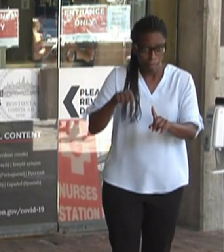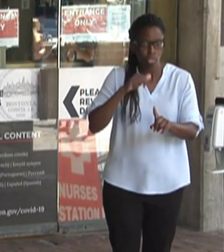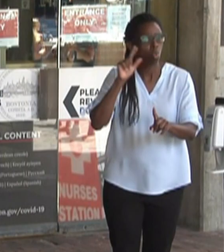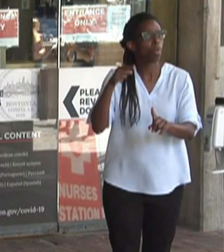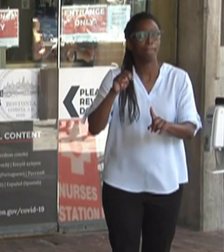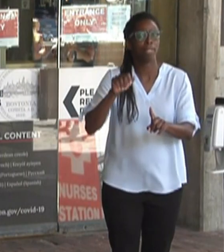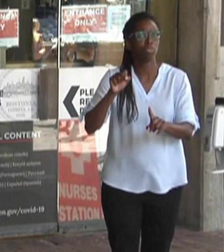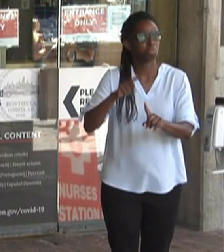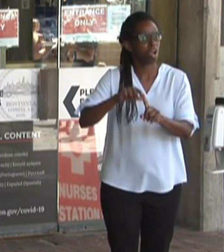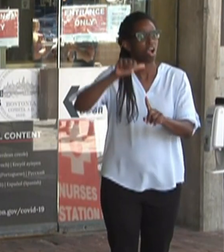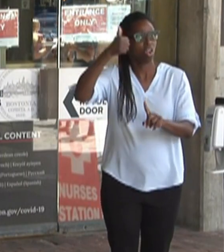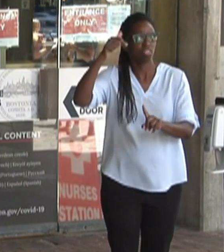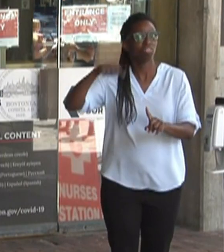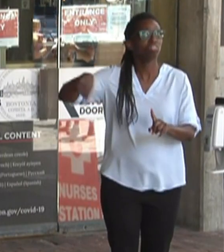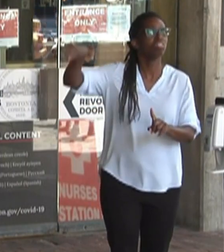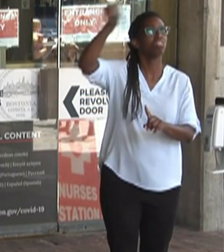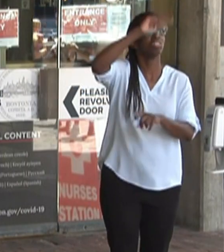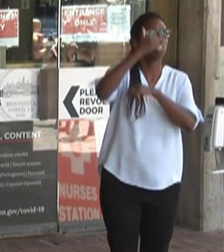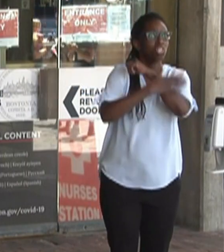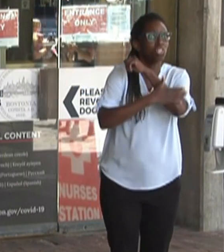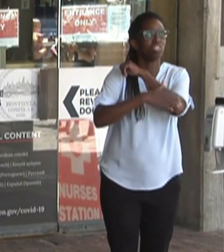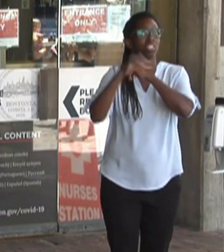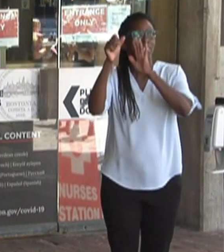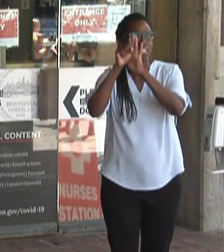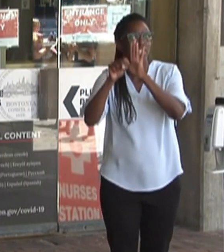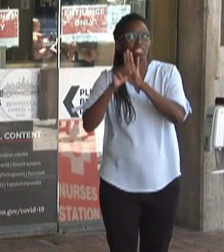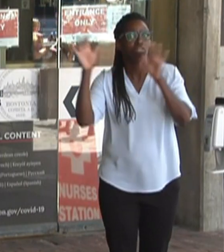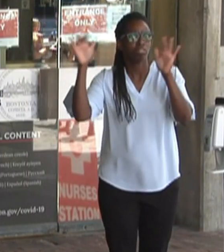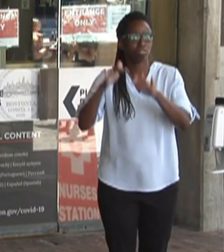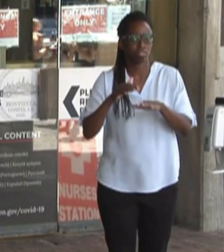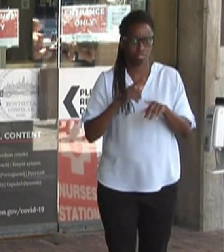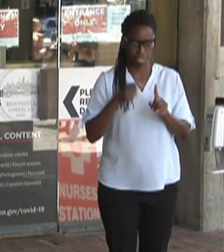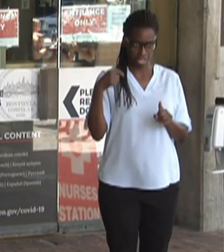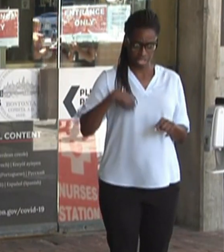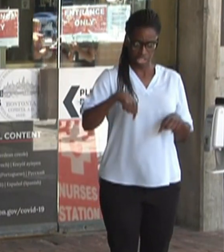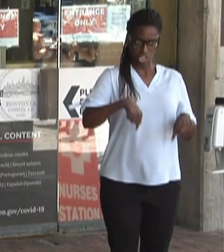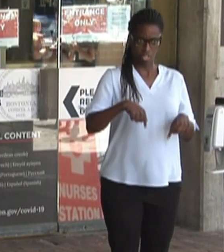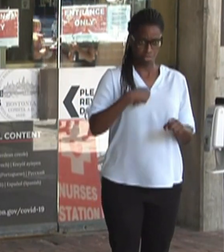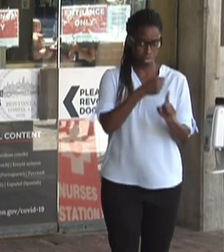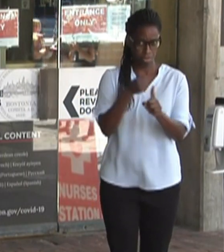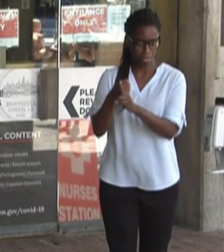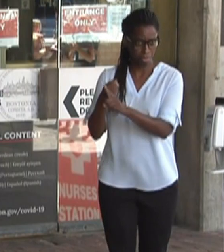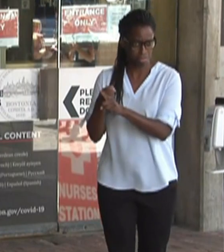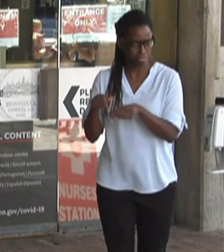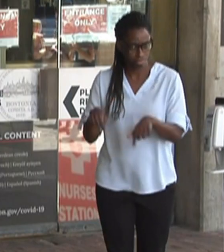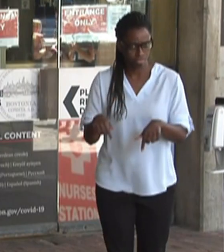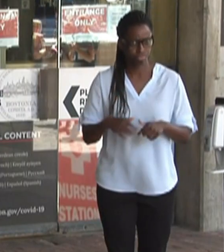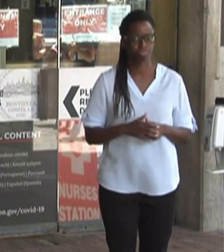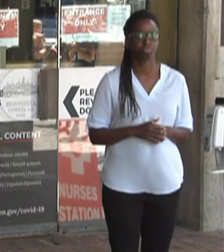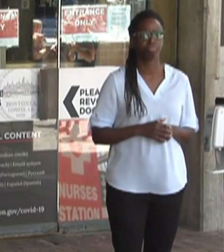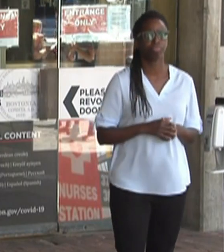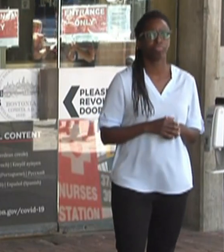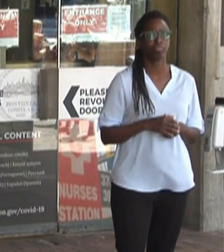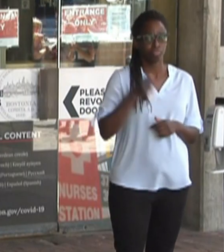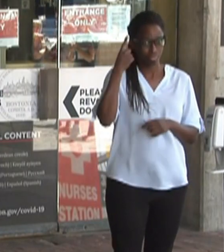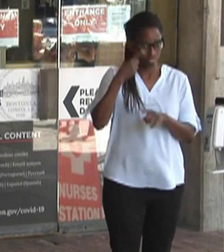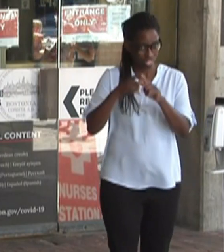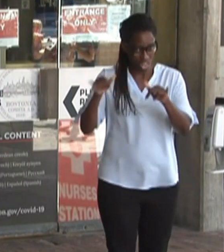It's very important for us to understand, if you feel sick, to contact your primary care